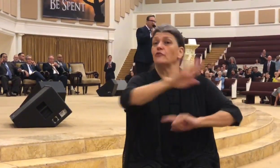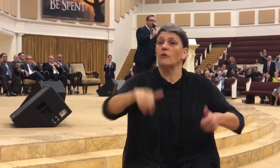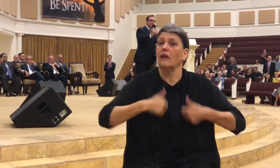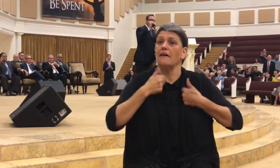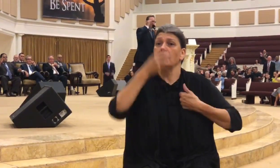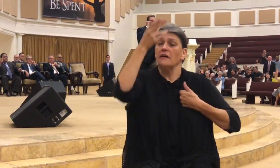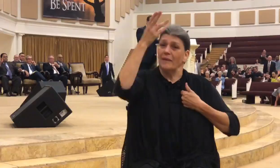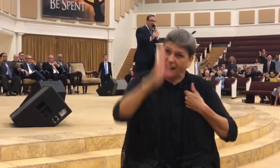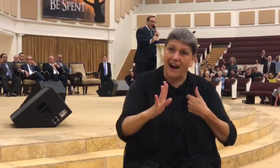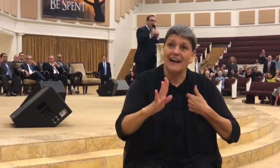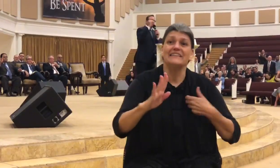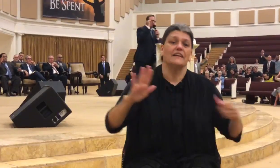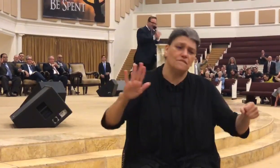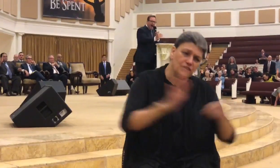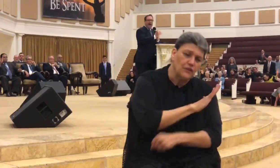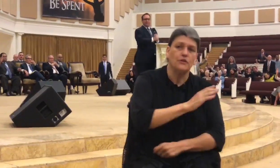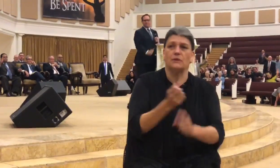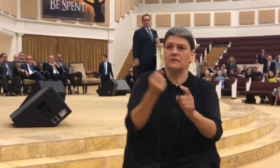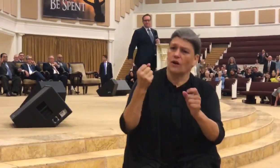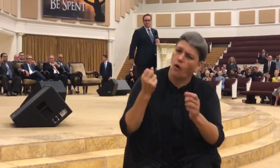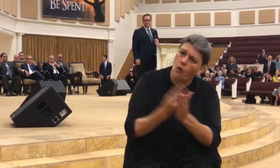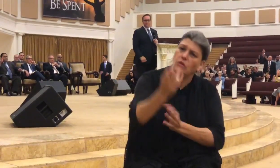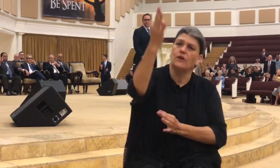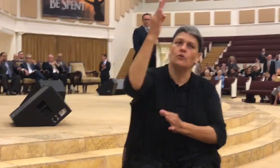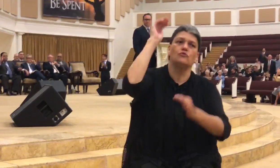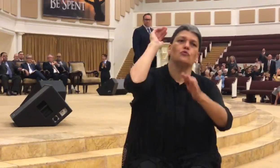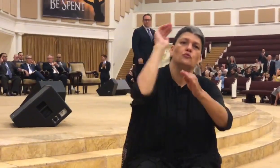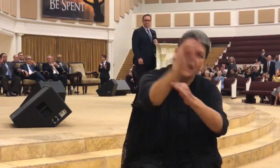can fill you with the Holy Ghost tonight.